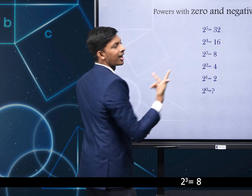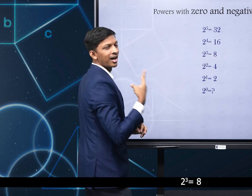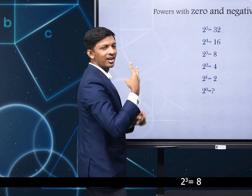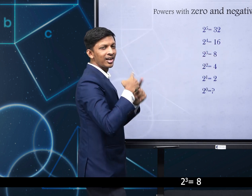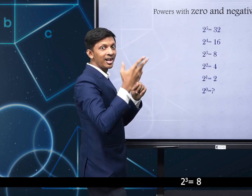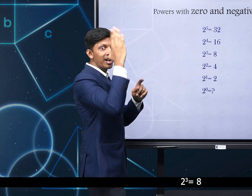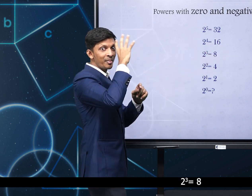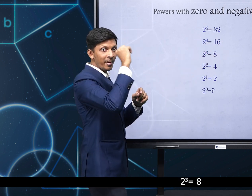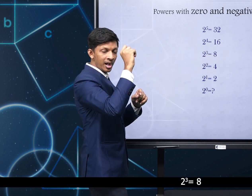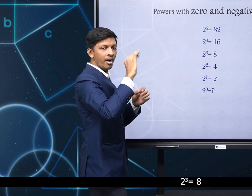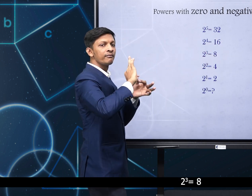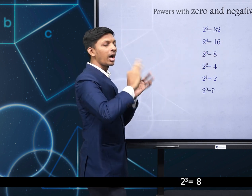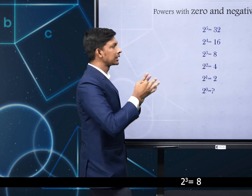2 to the power of 3 is equal to 8.